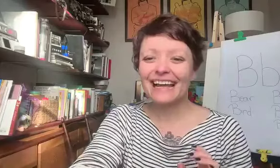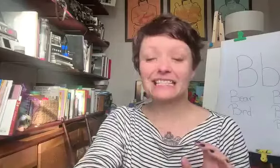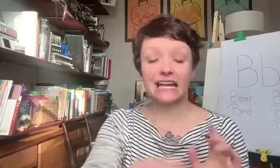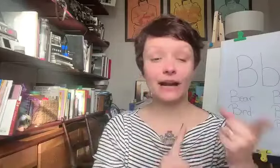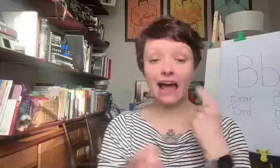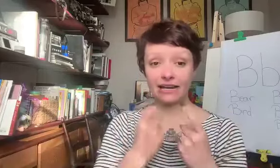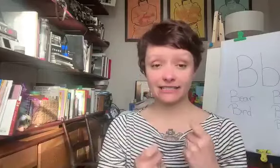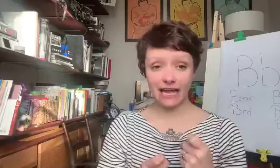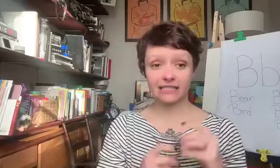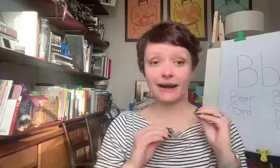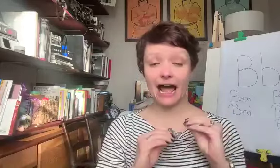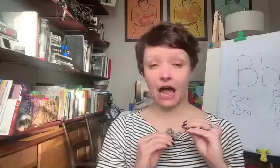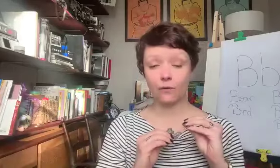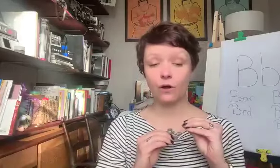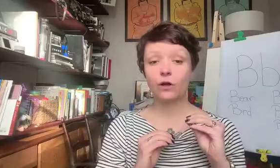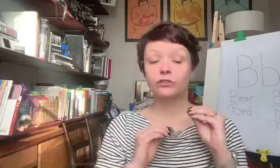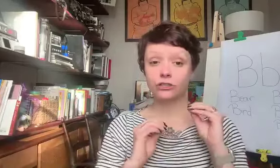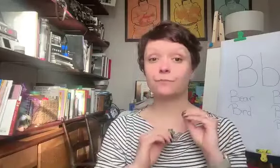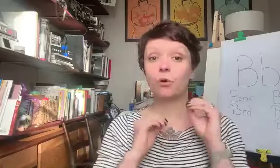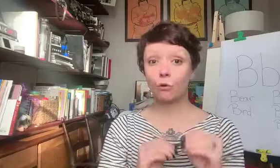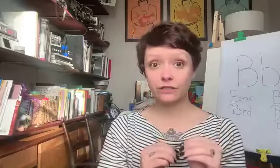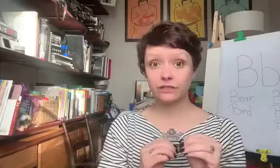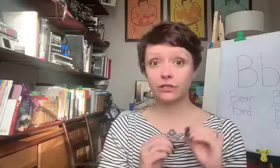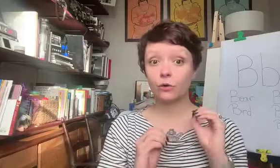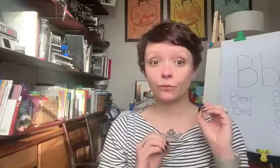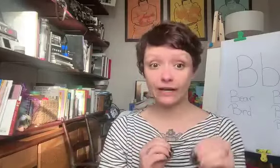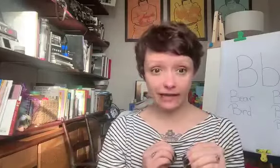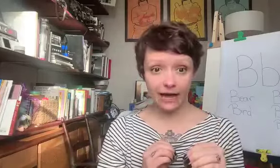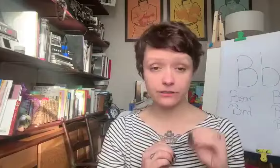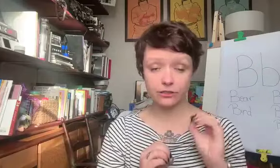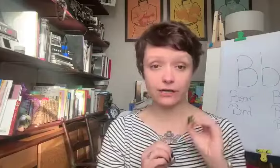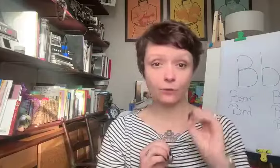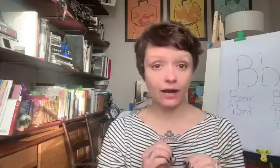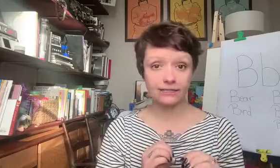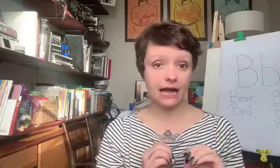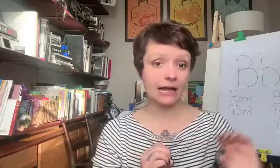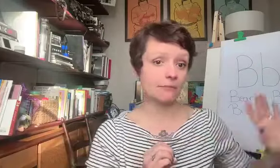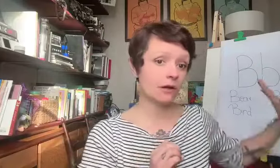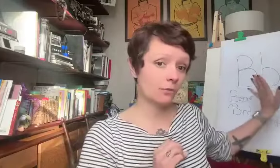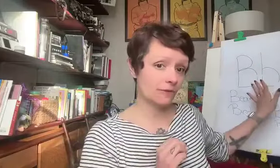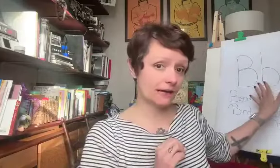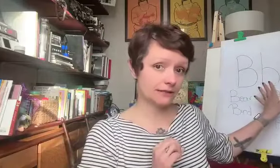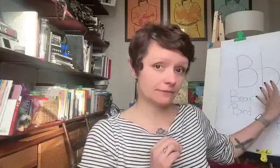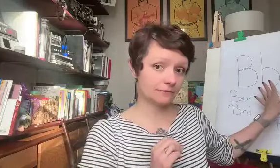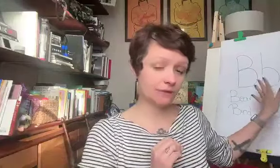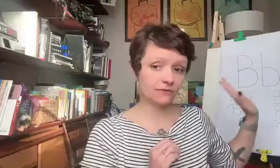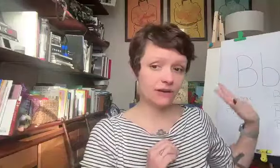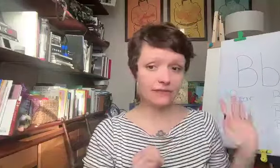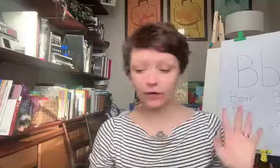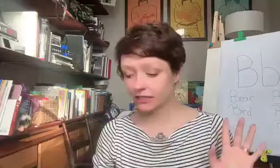Does anyone have any signs about how to support your read alouds during rug time with this? Because if not, then we're going to